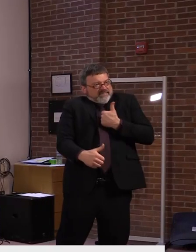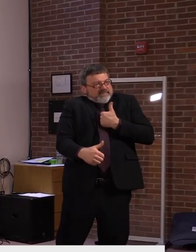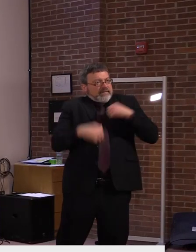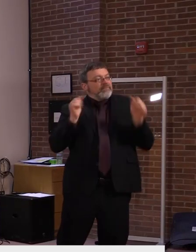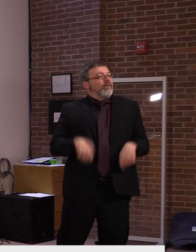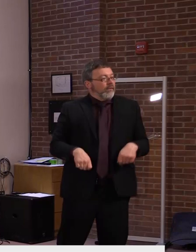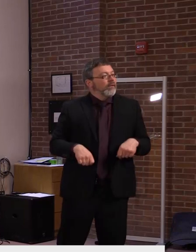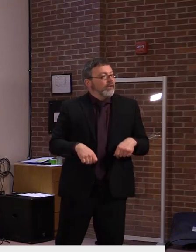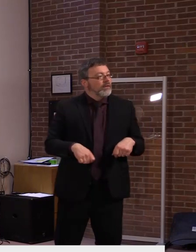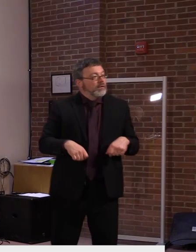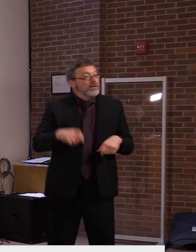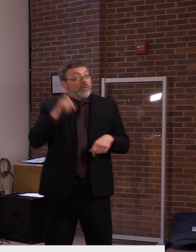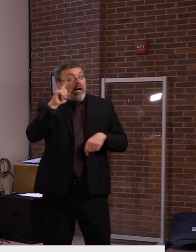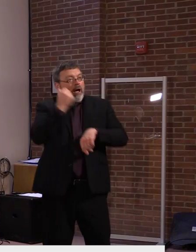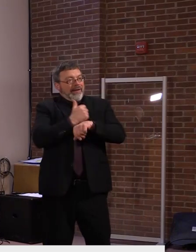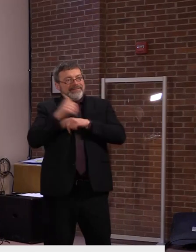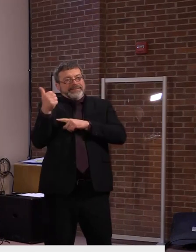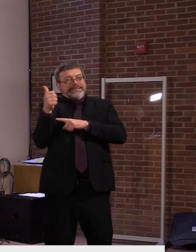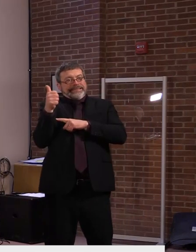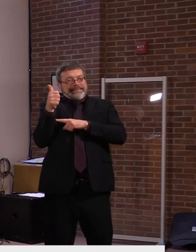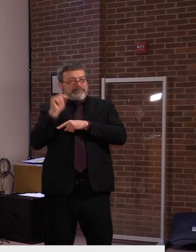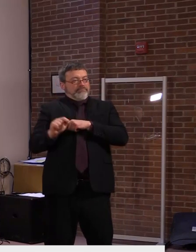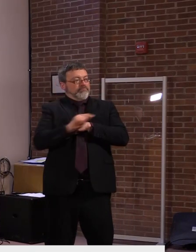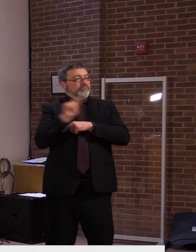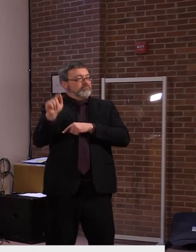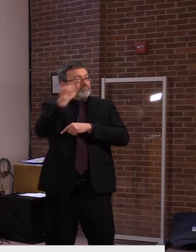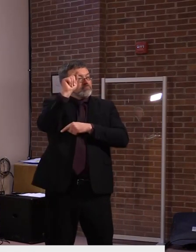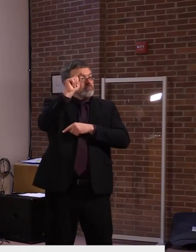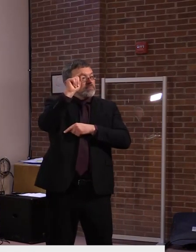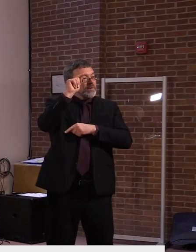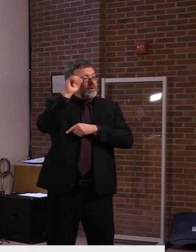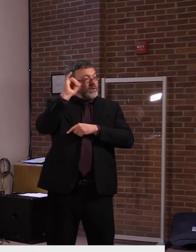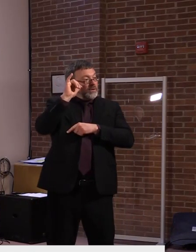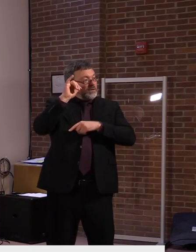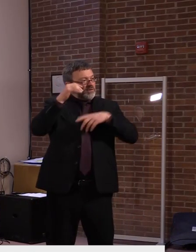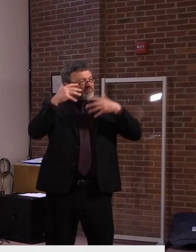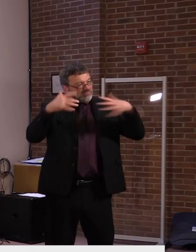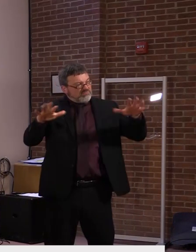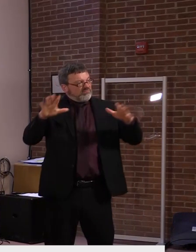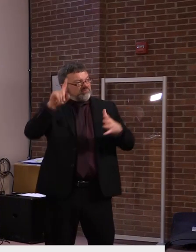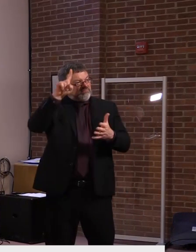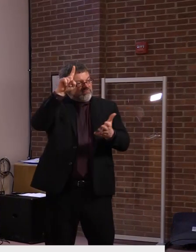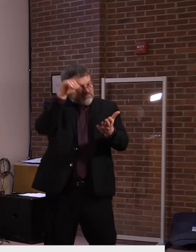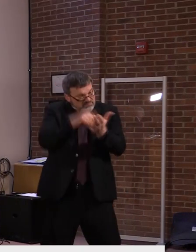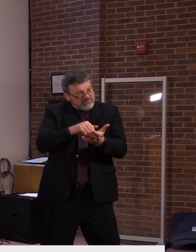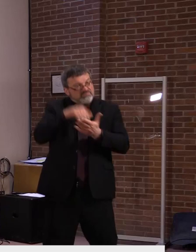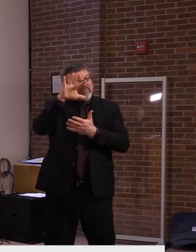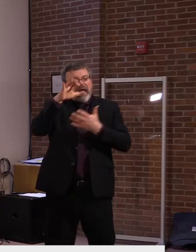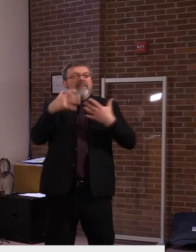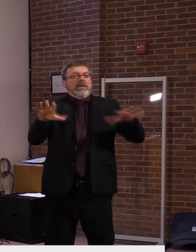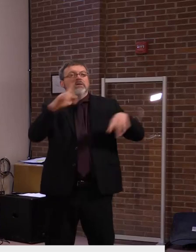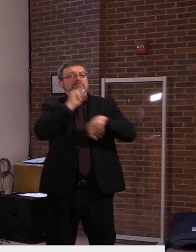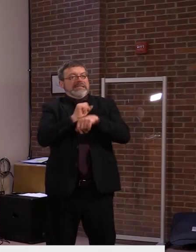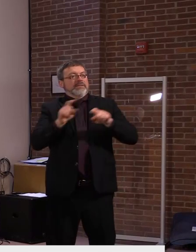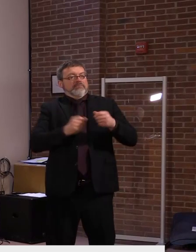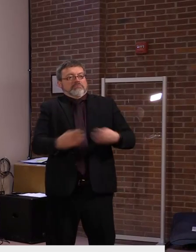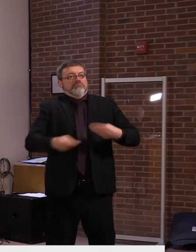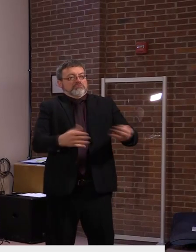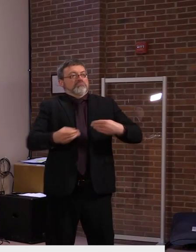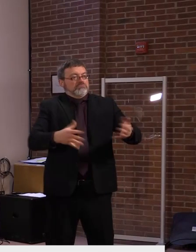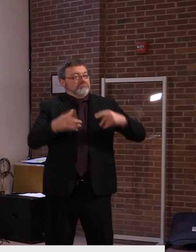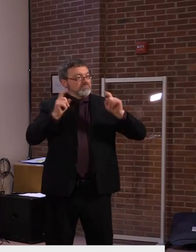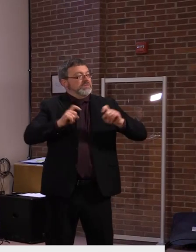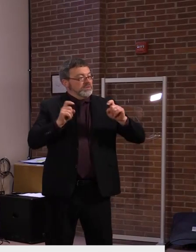be used over the next 2 weeks. We also encourage Vermonters to use rapid at-home antigen tests, which